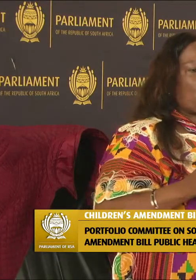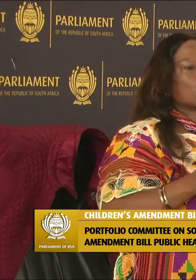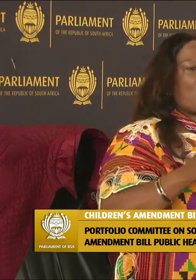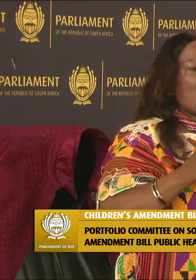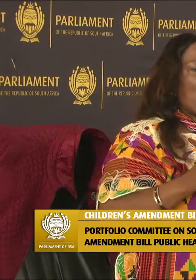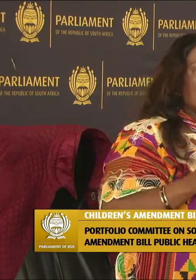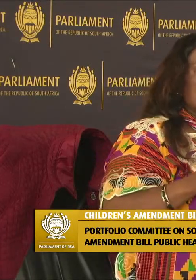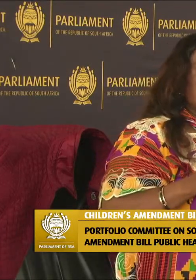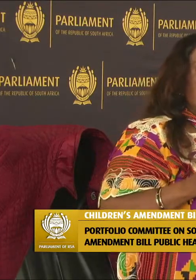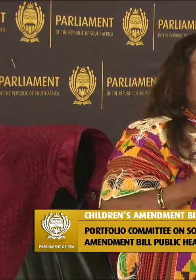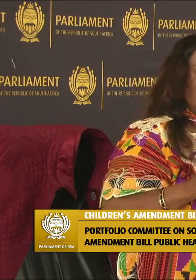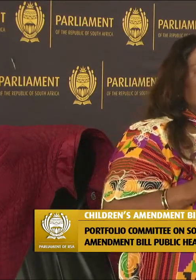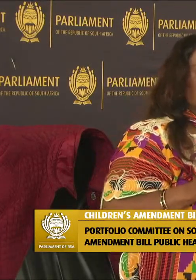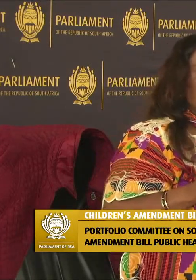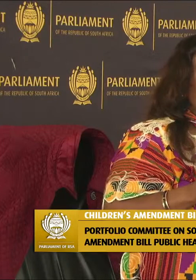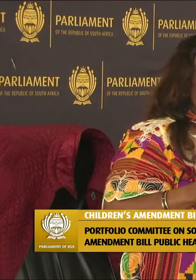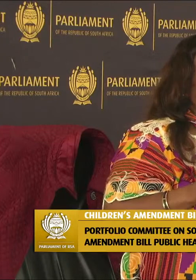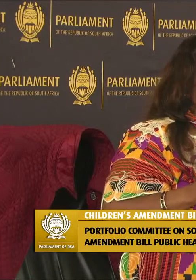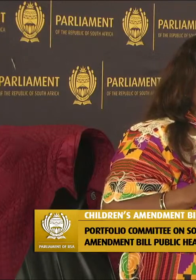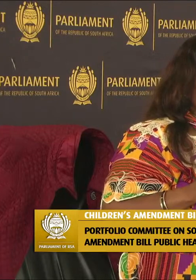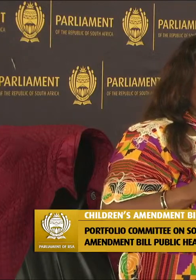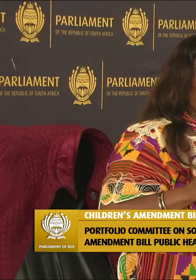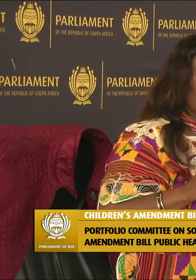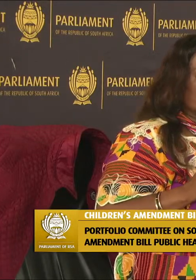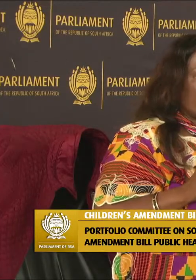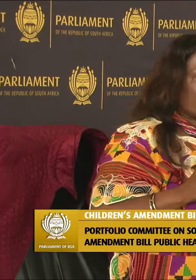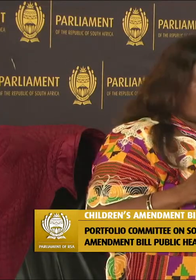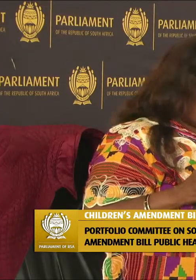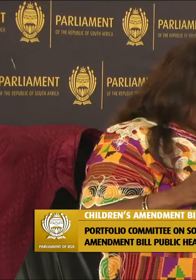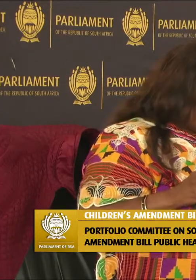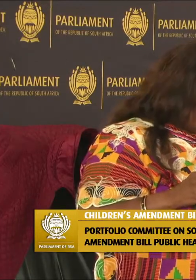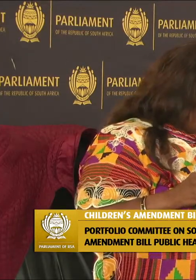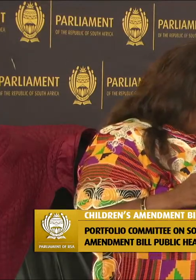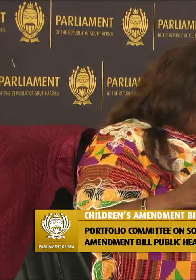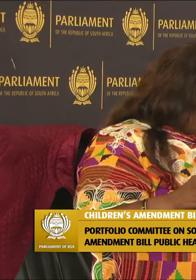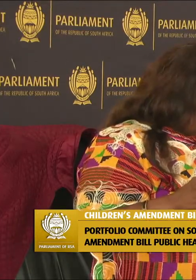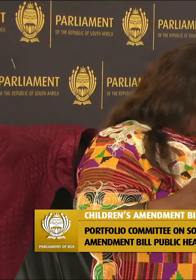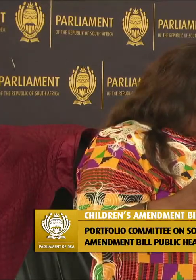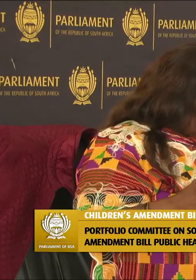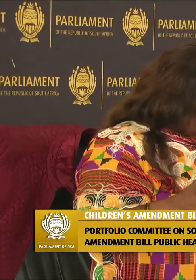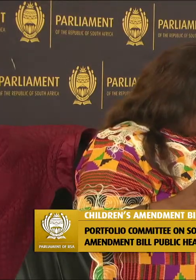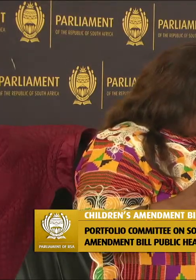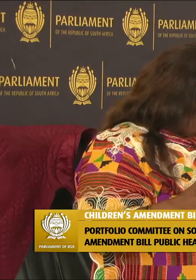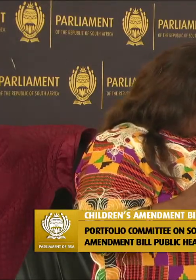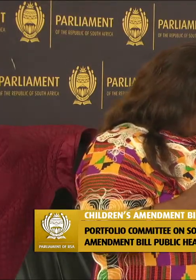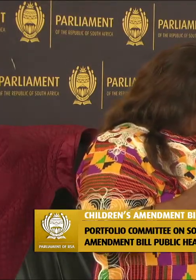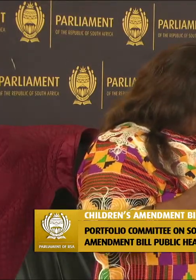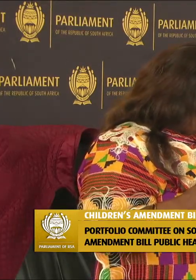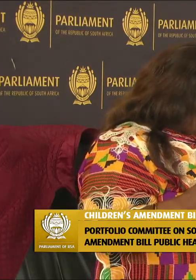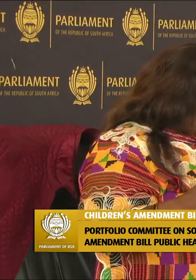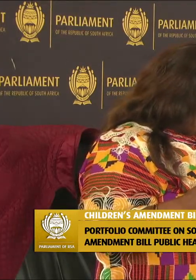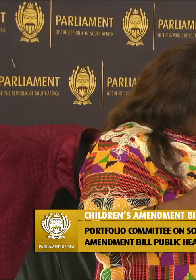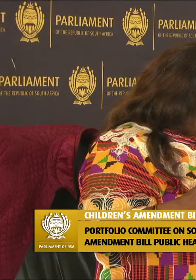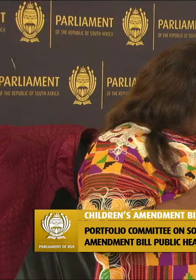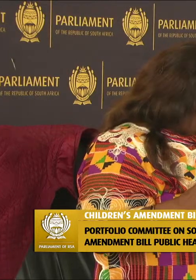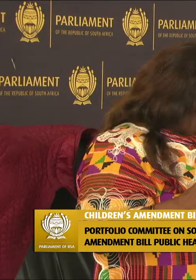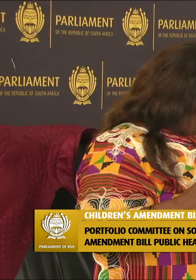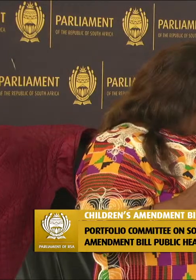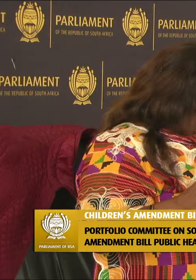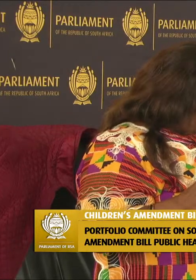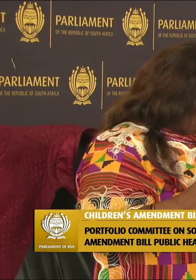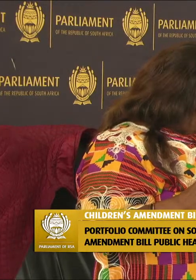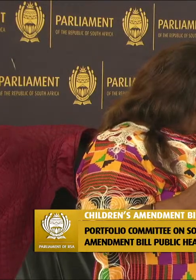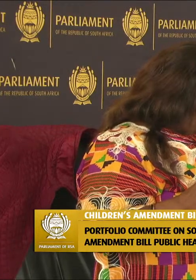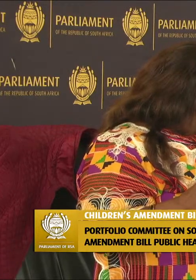yakhe kodwa abe uadoptiwe ngokufanelekileyo lo mntana. This amendment bill will talk about the process also